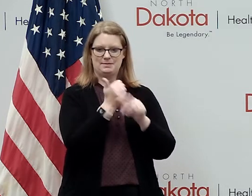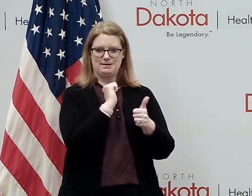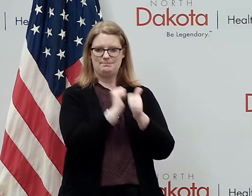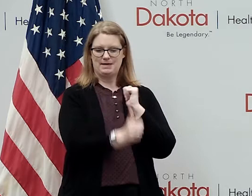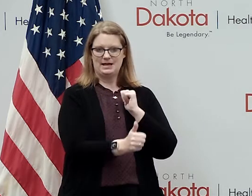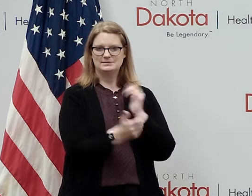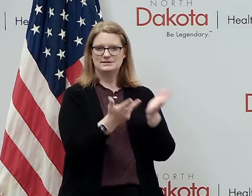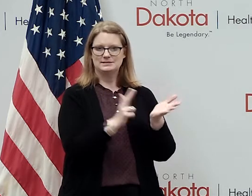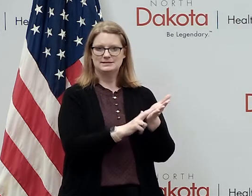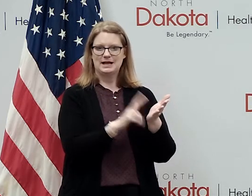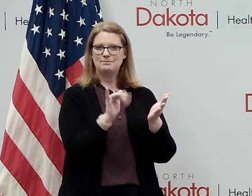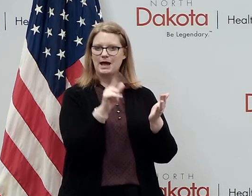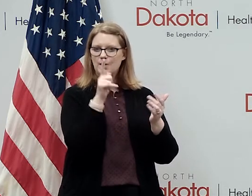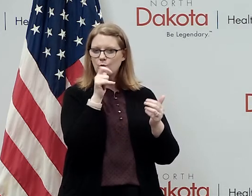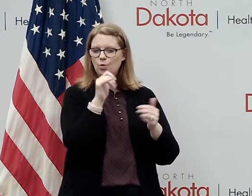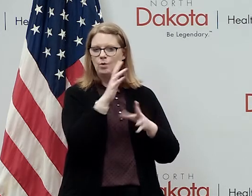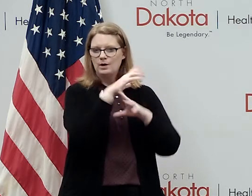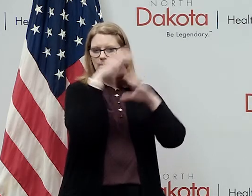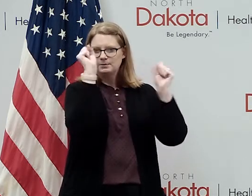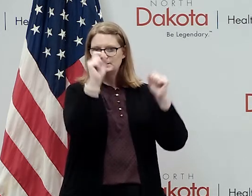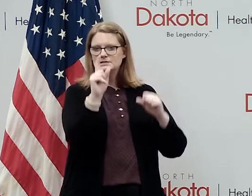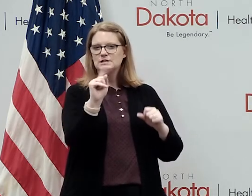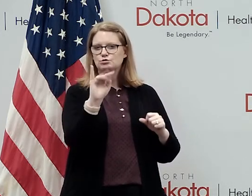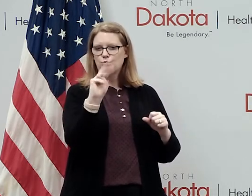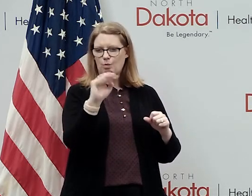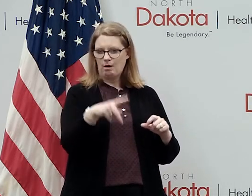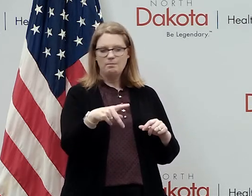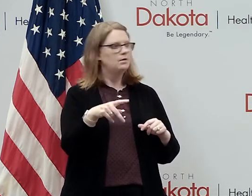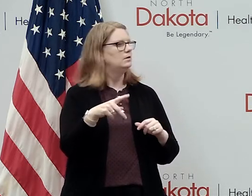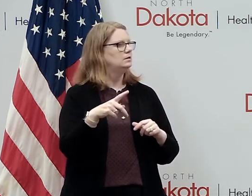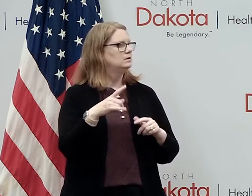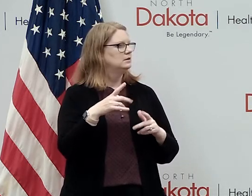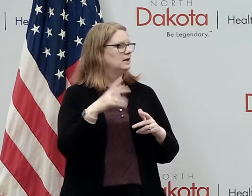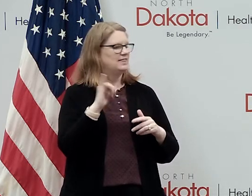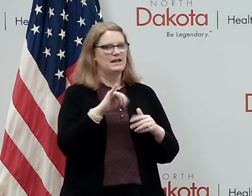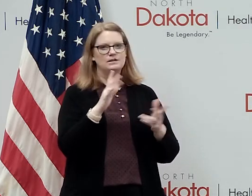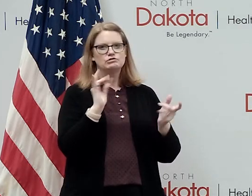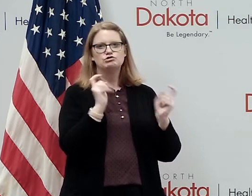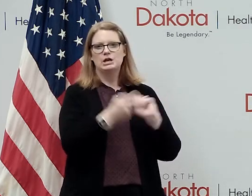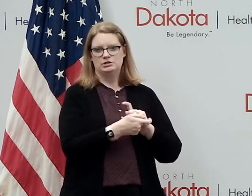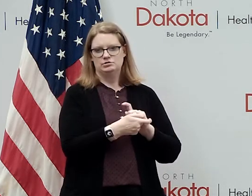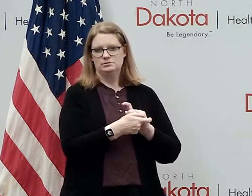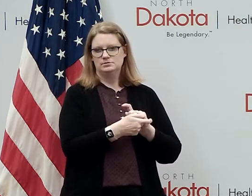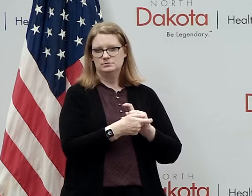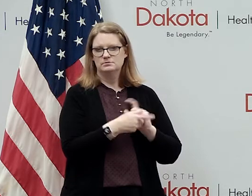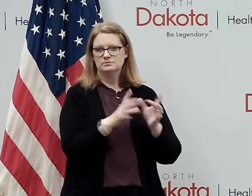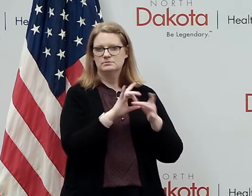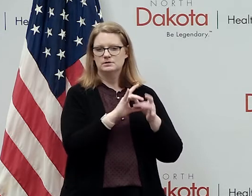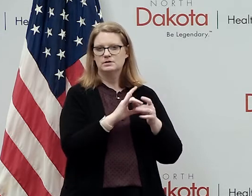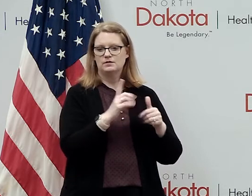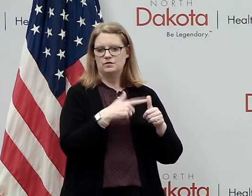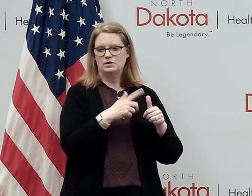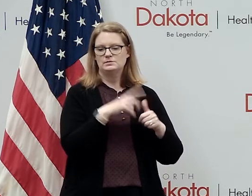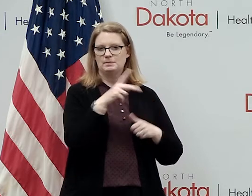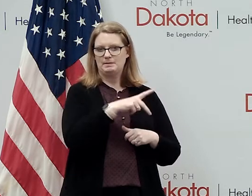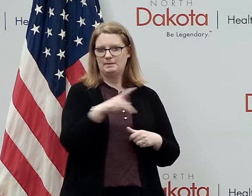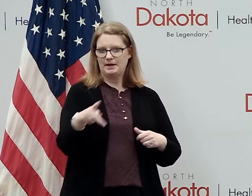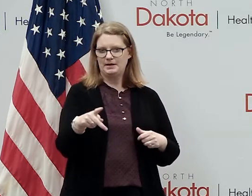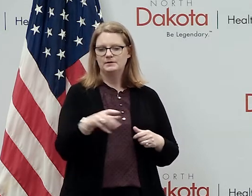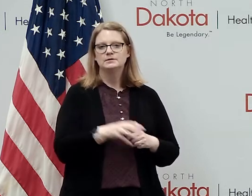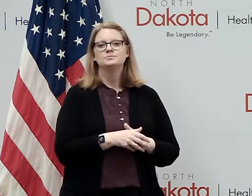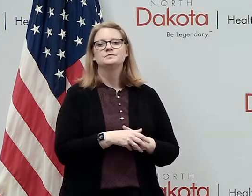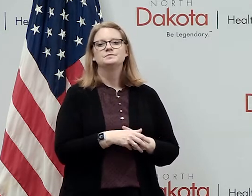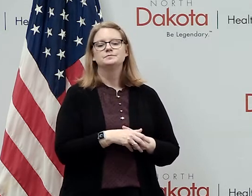and signed by President Trump, making significant changes to the original Paycheck Protection Program, or